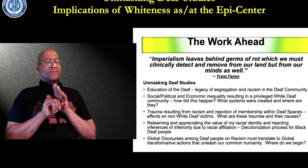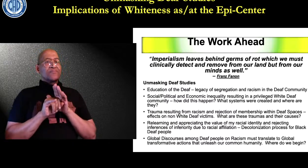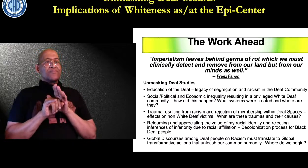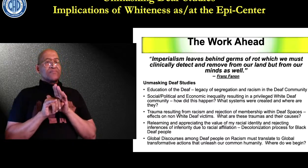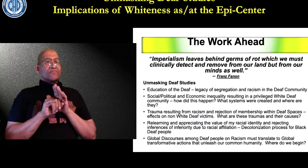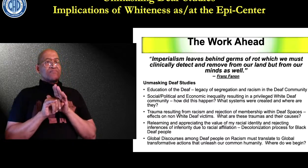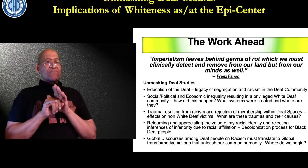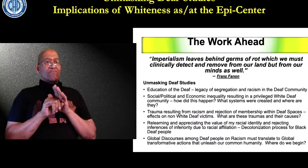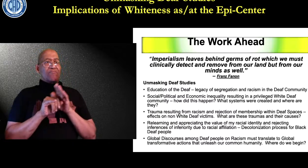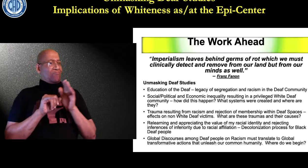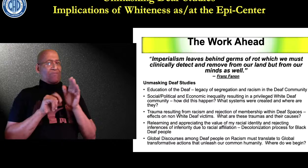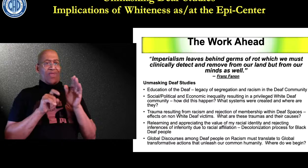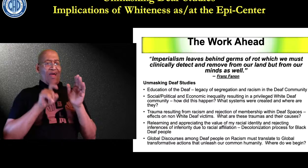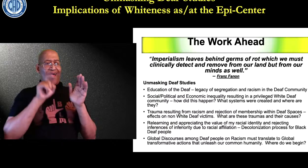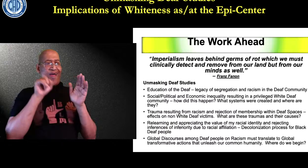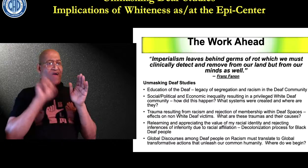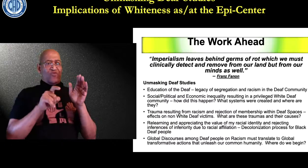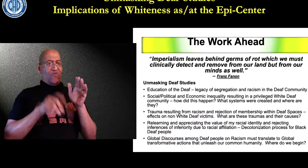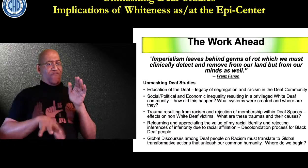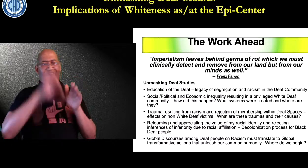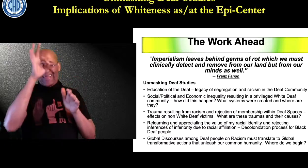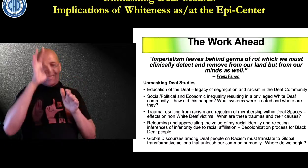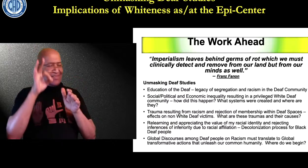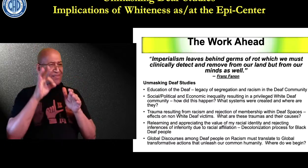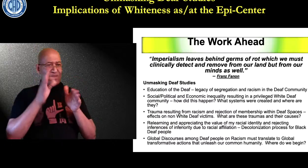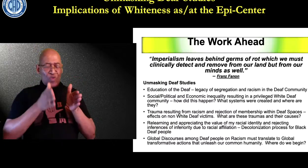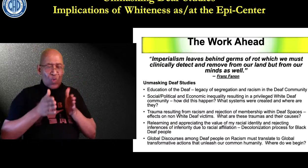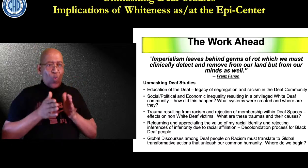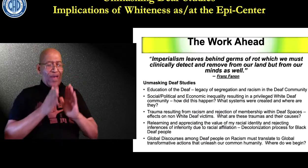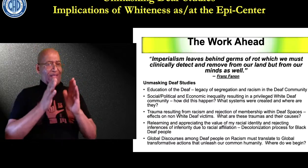and re-identify myself as a Black individual,